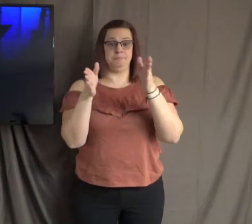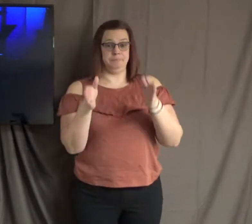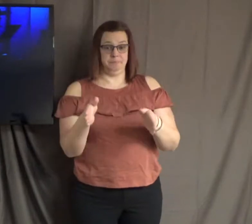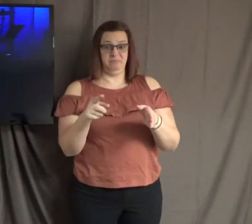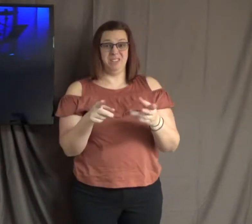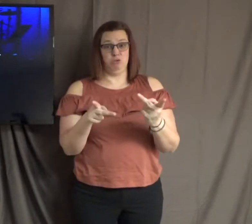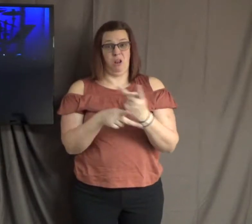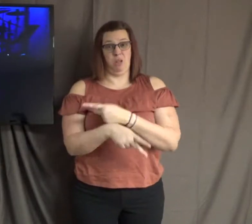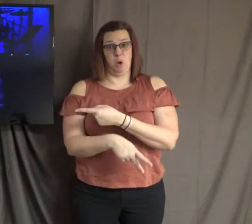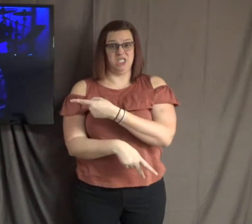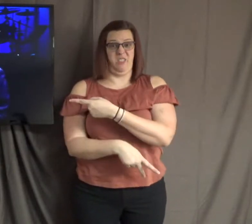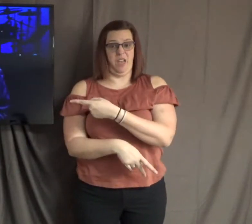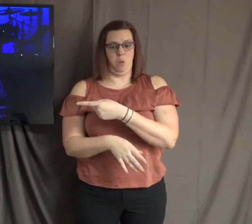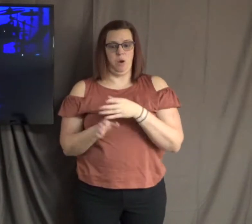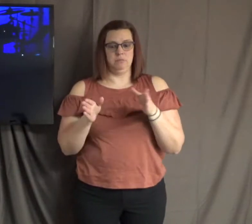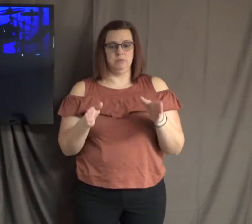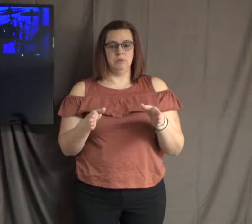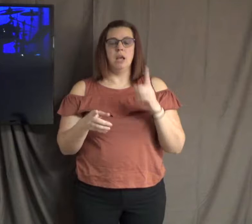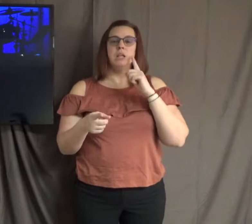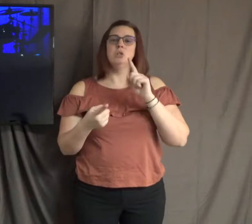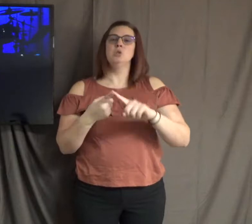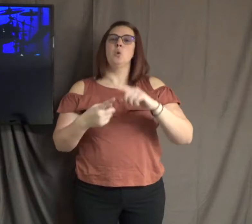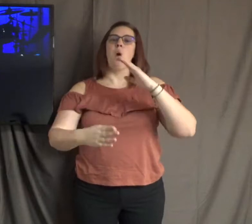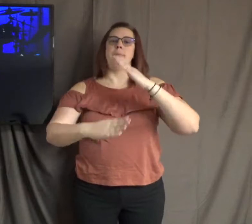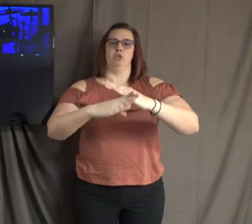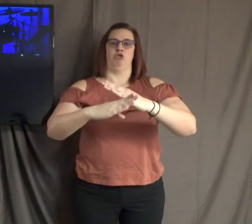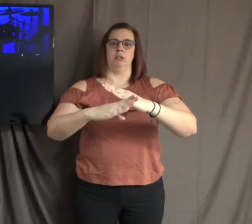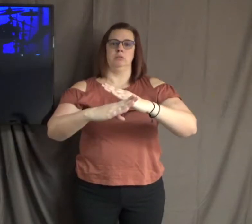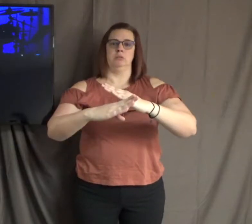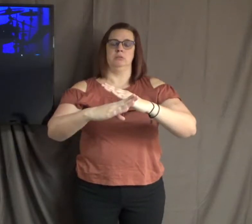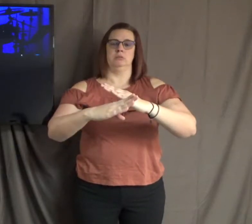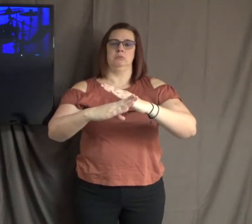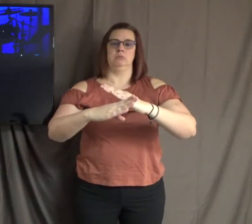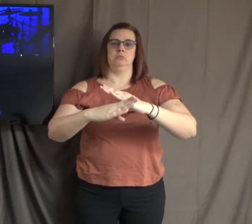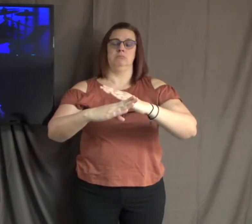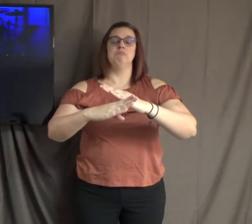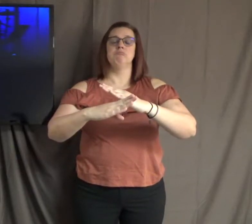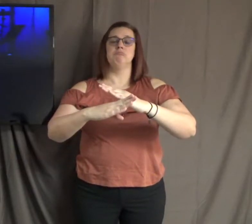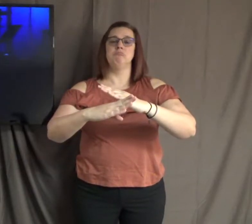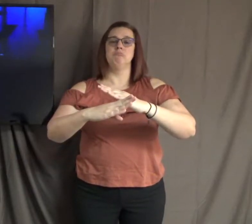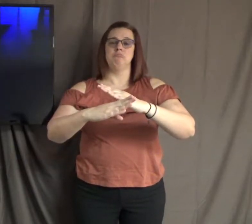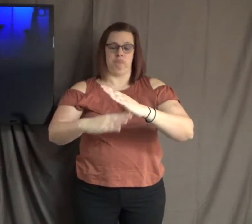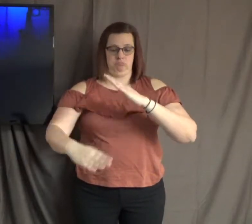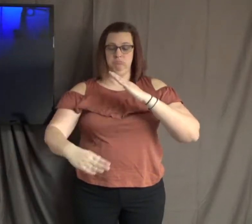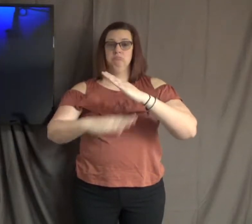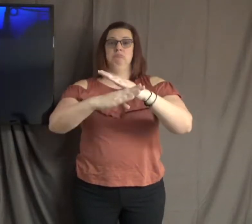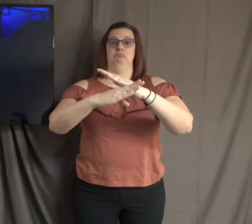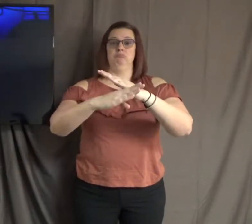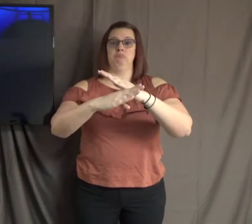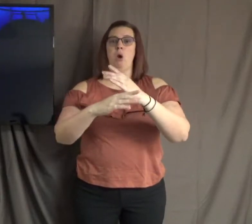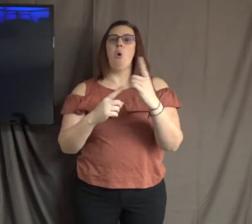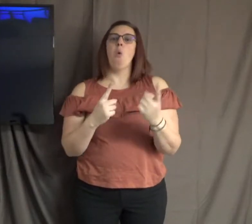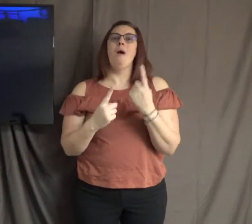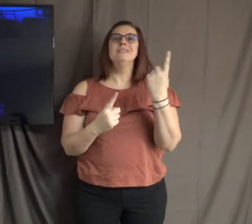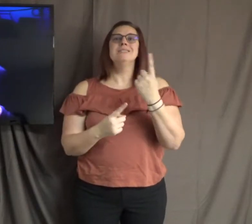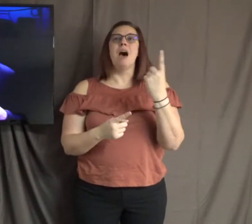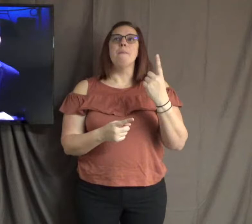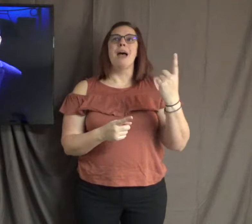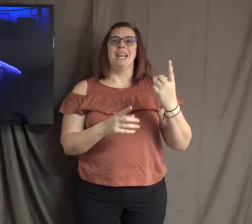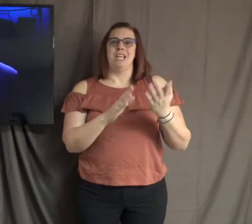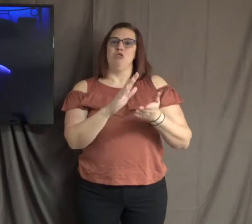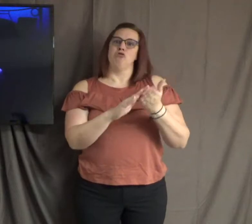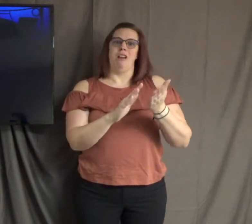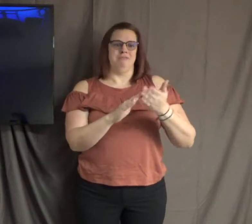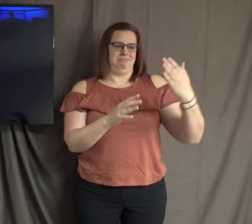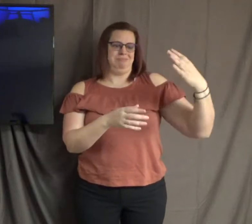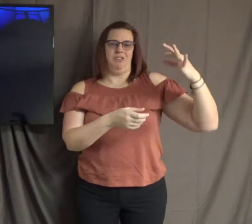first. It's to obstruct. It's to obstruct. When someone runs for office that I wanted and they don't